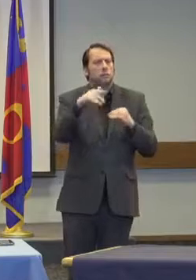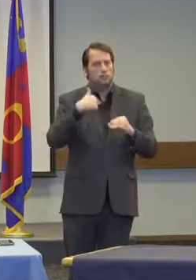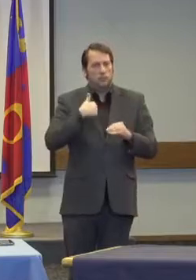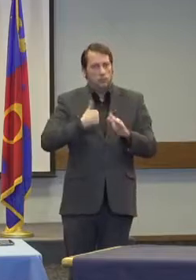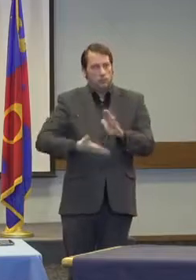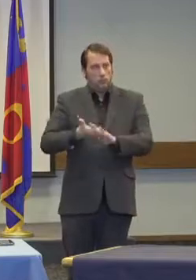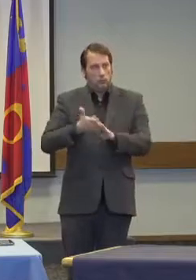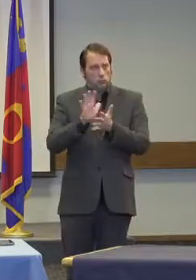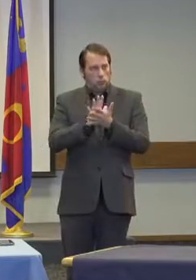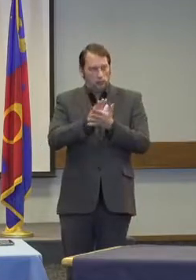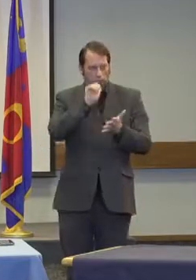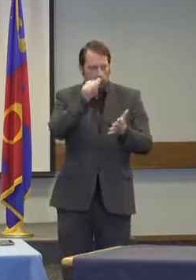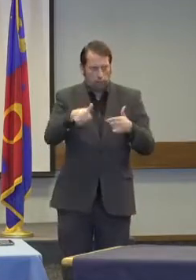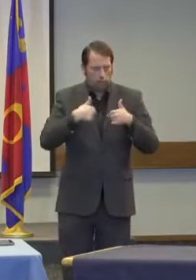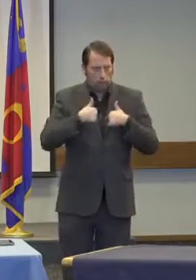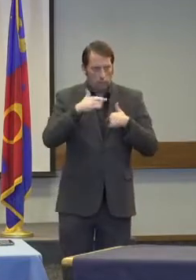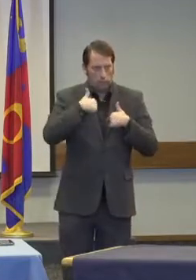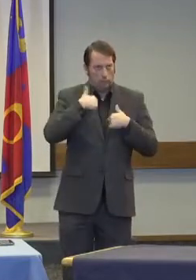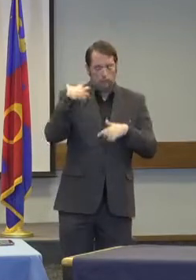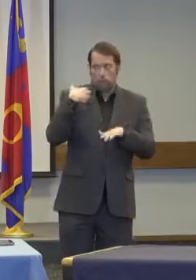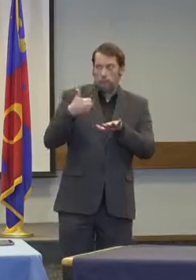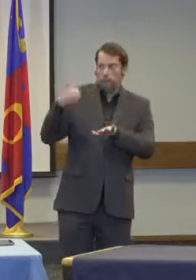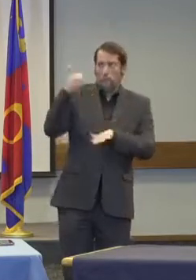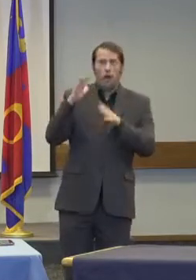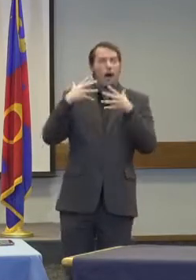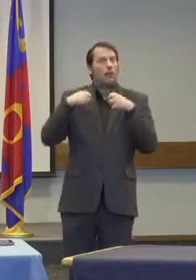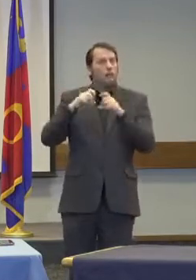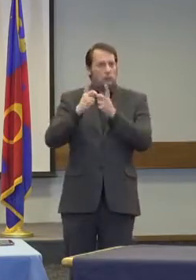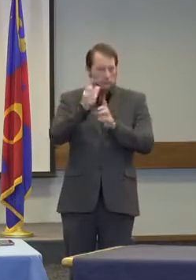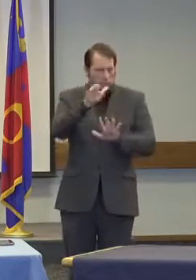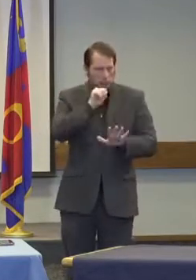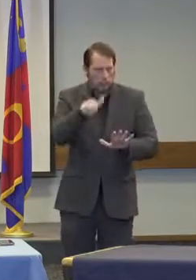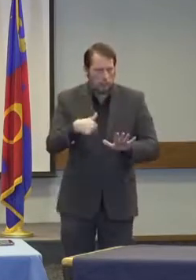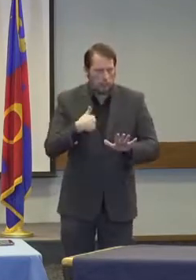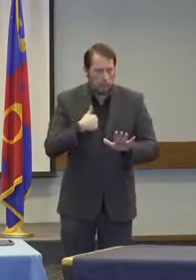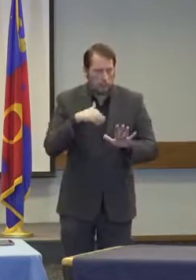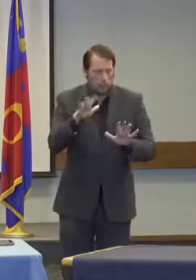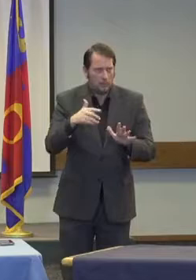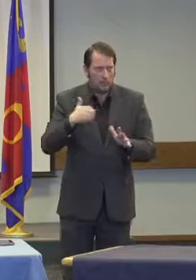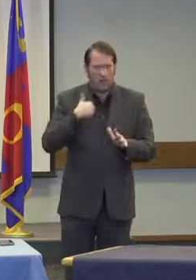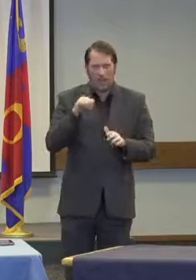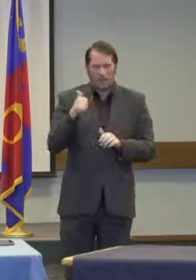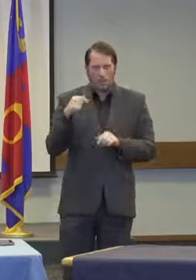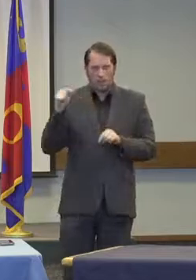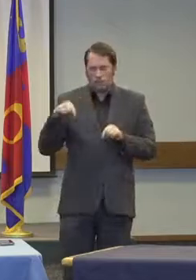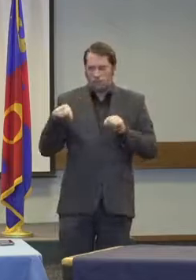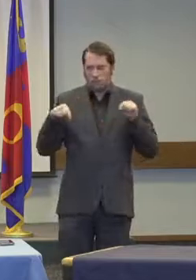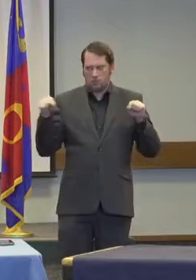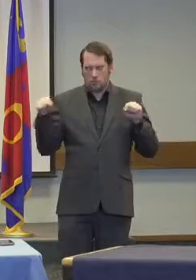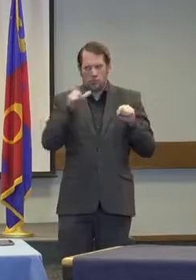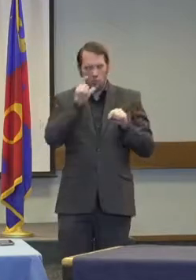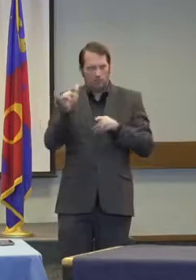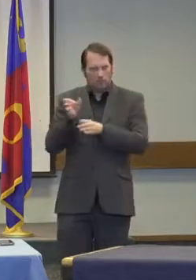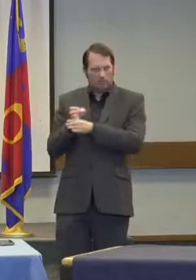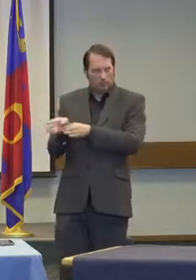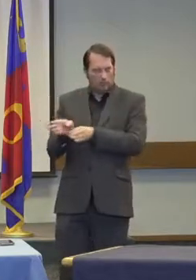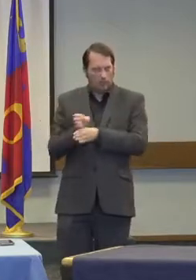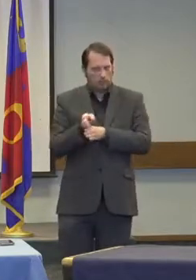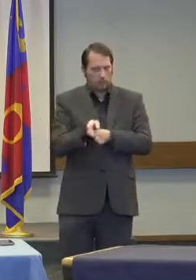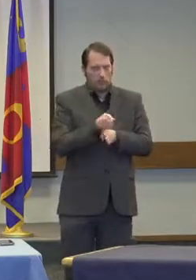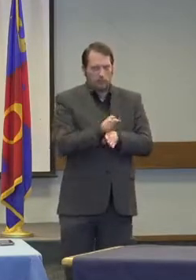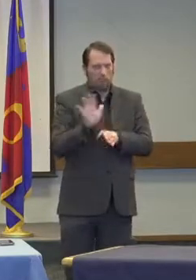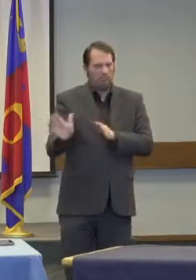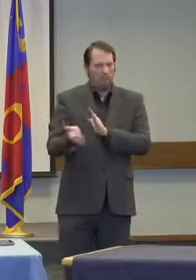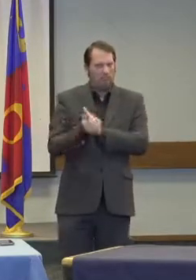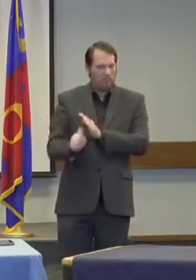health officer or the emergency officer, and we have really talented, skilled people who are going to add to this discussion. So